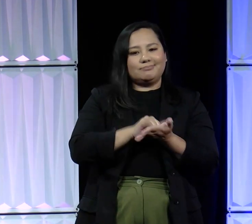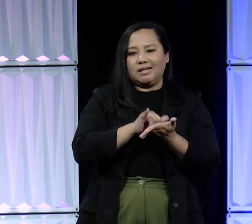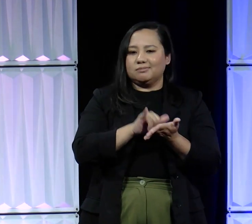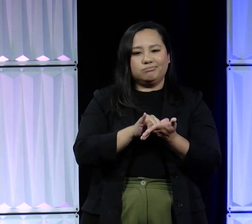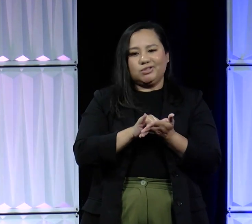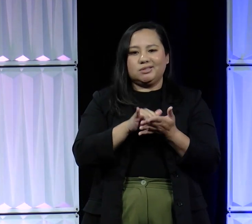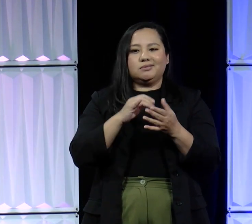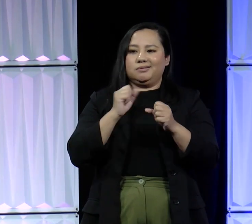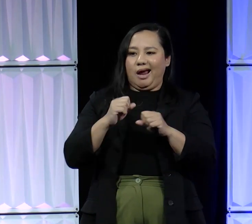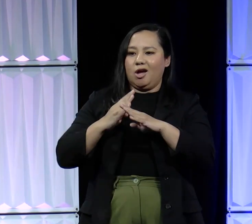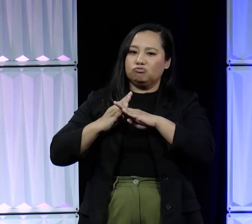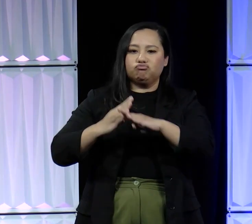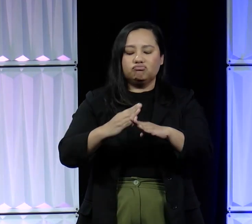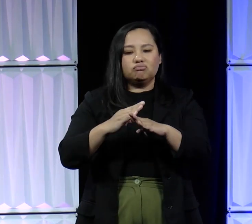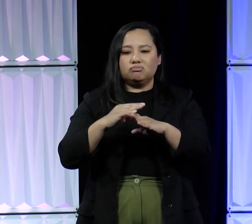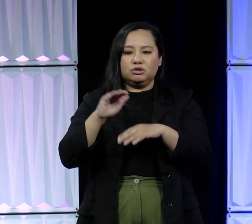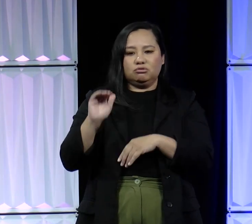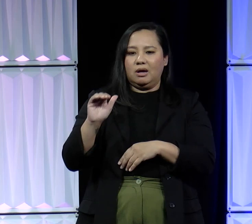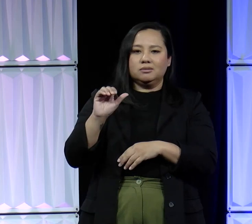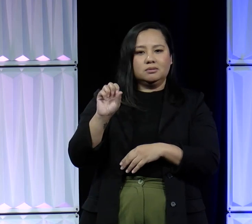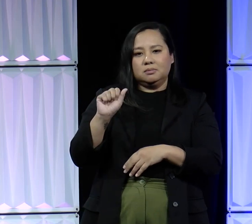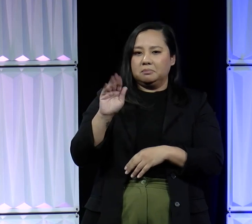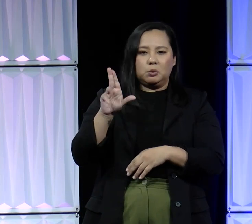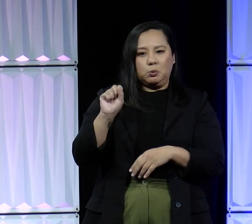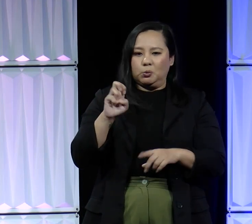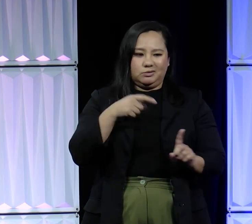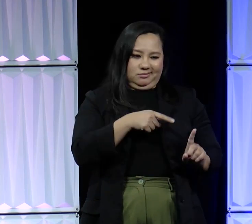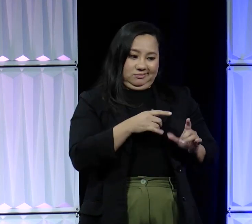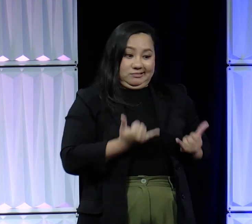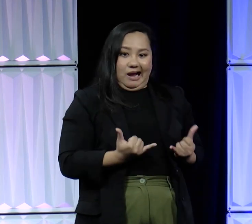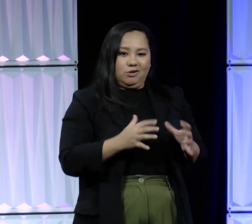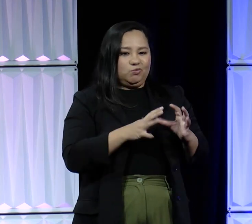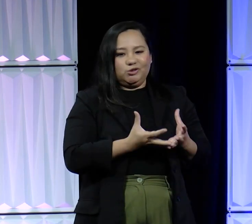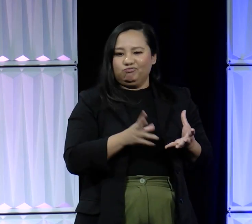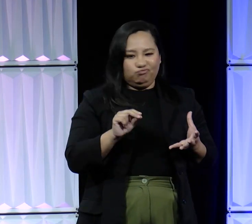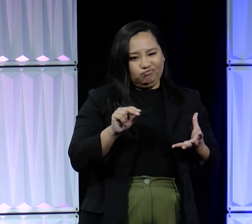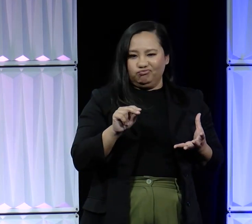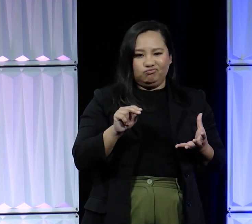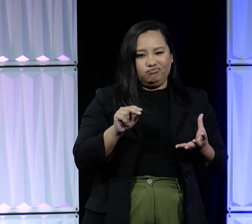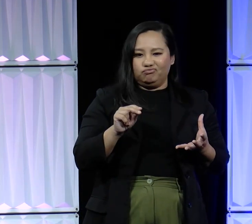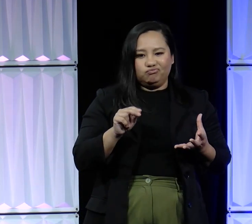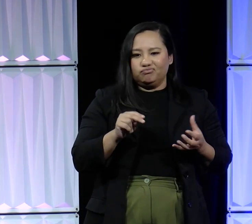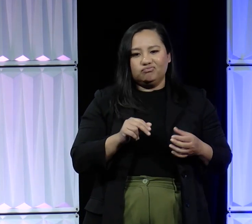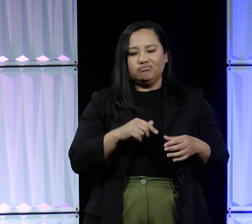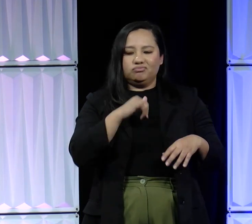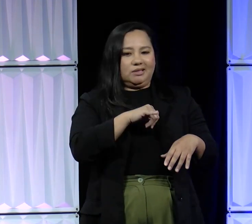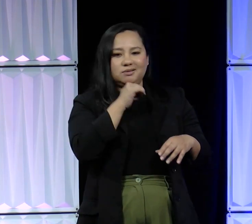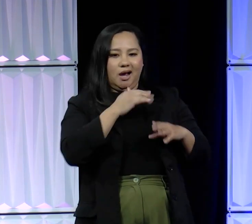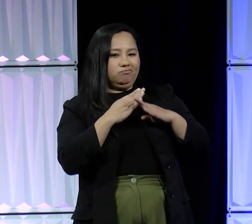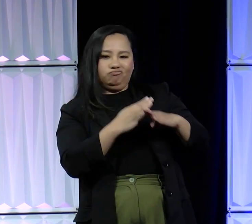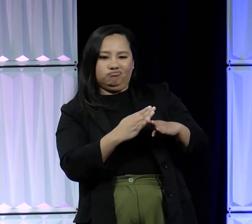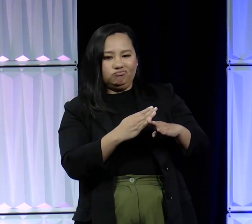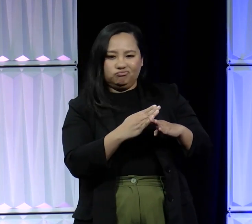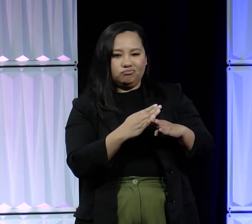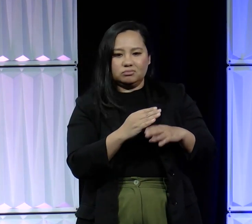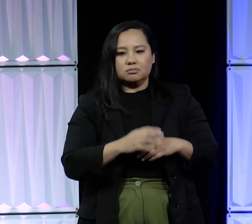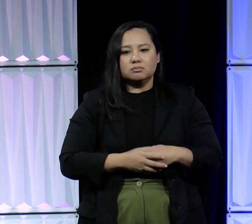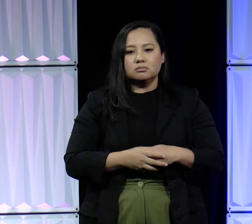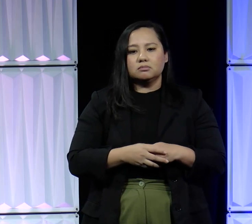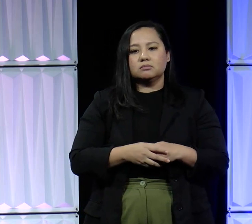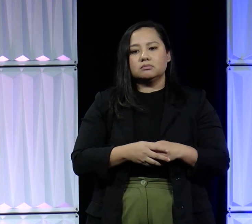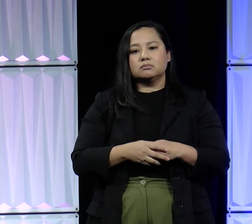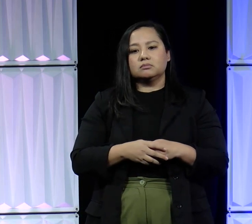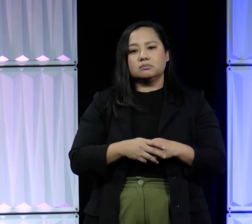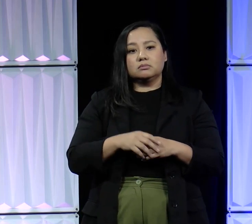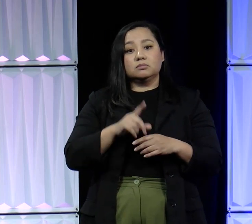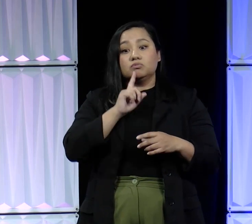What we are doing is not prevention. The reality is that preventing child sexual abuse is not a matter of reforming a system that works